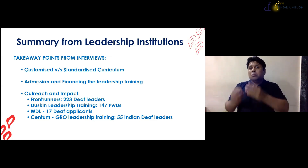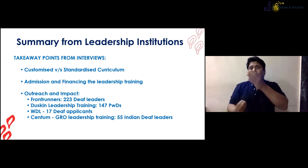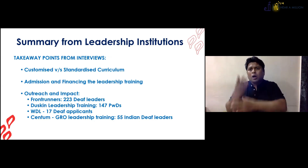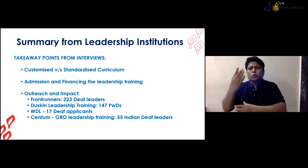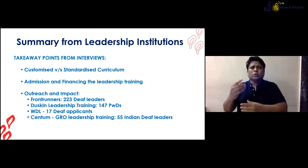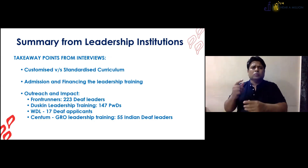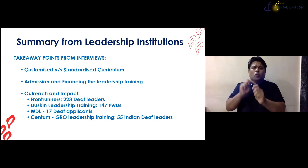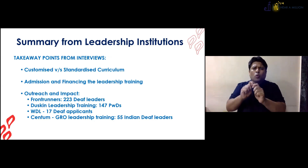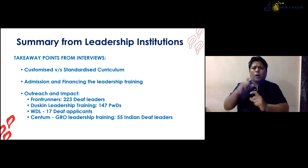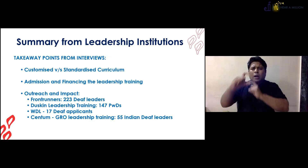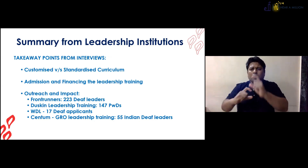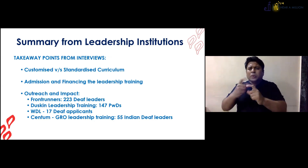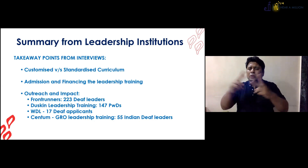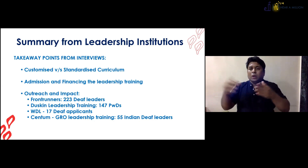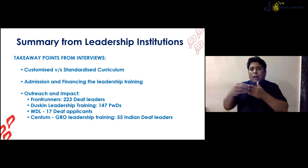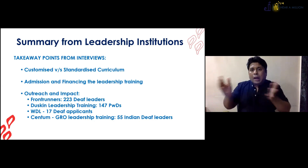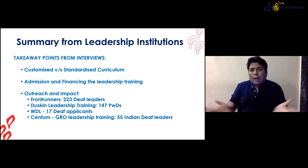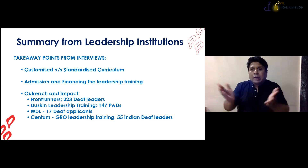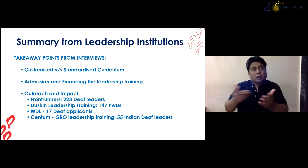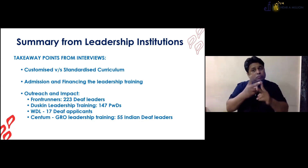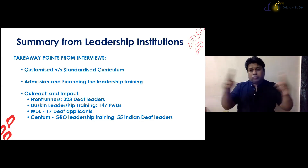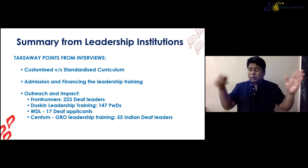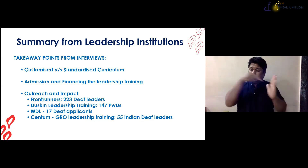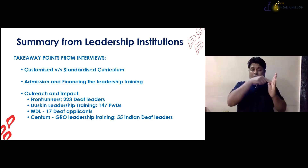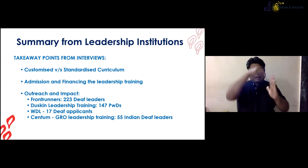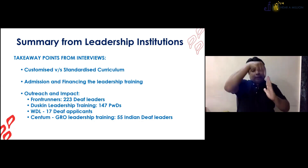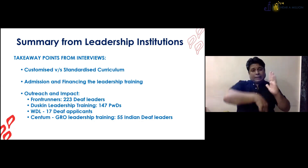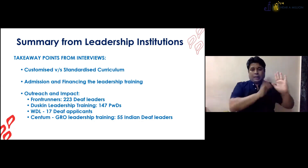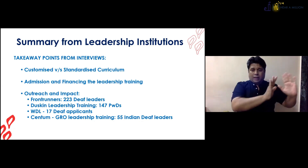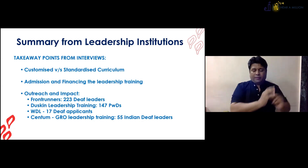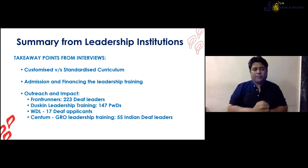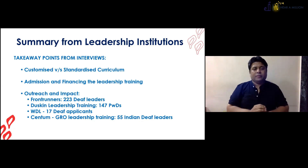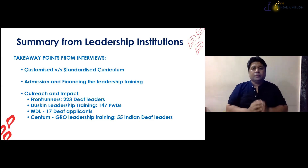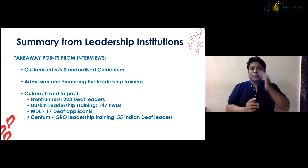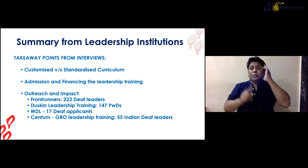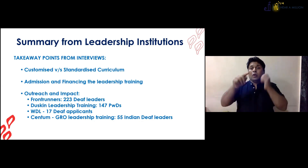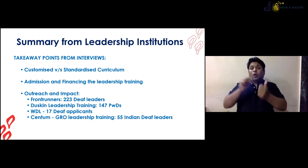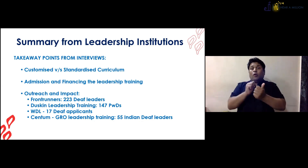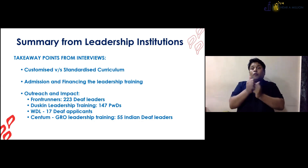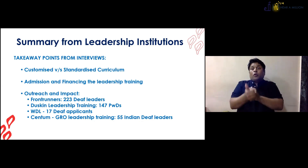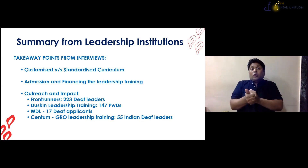also get more potential jobs, opportunities, in different companies and so many other things for sure.